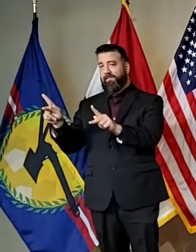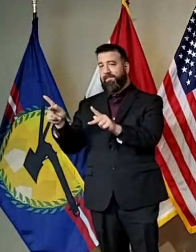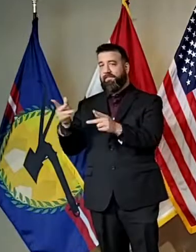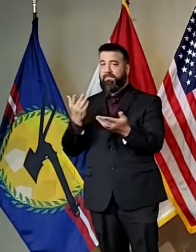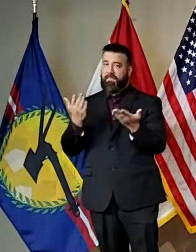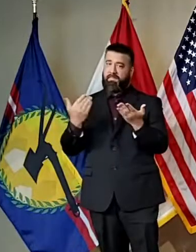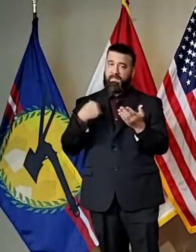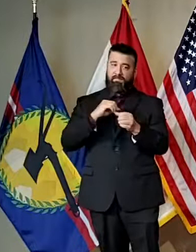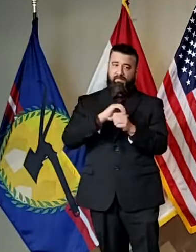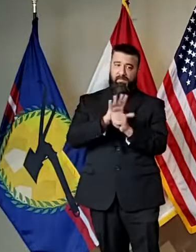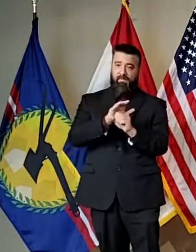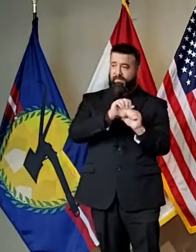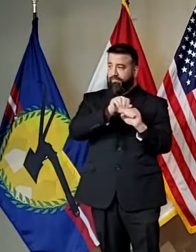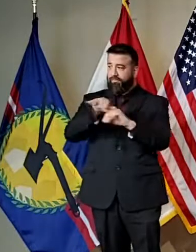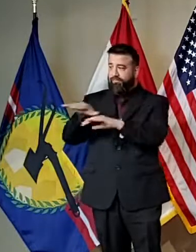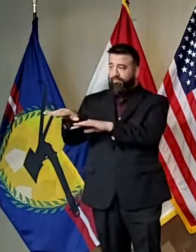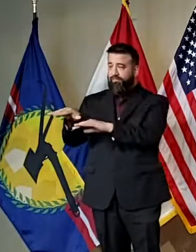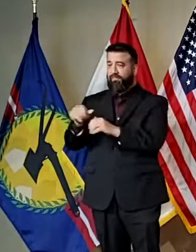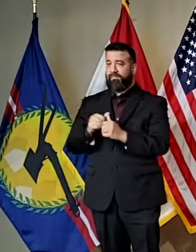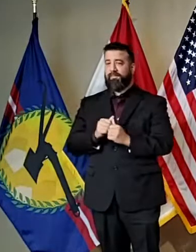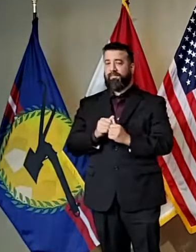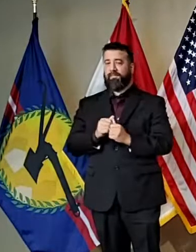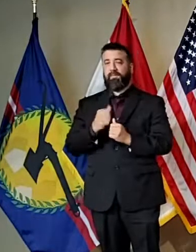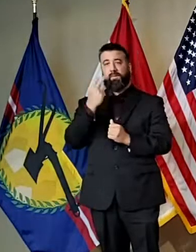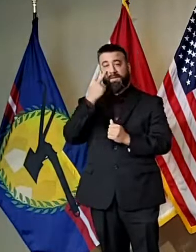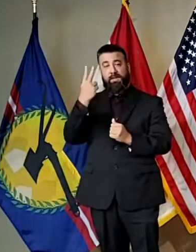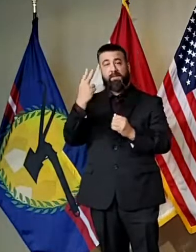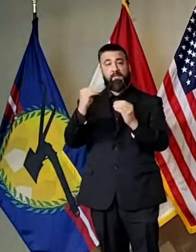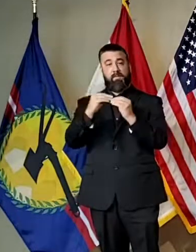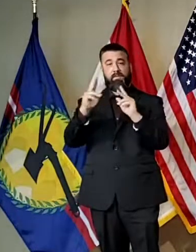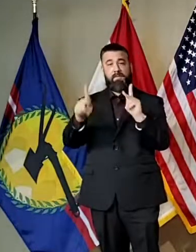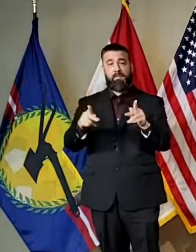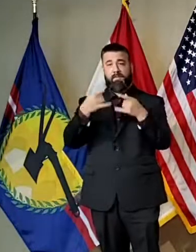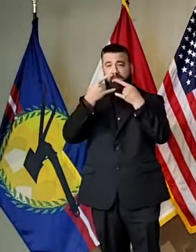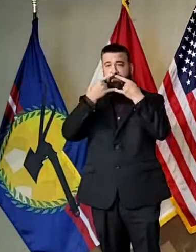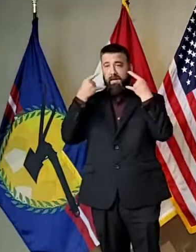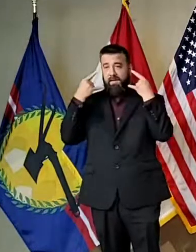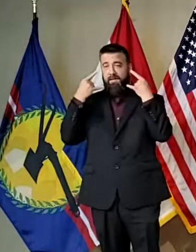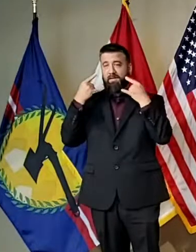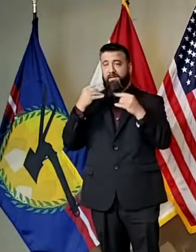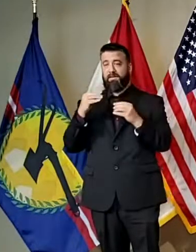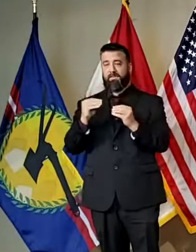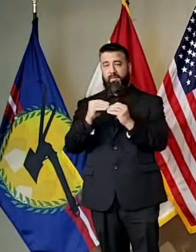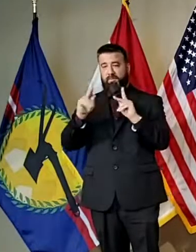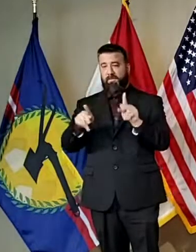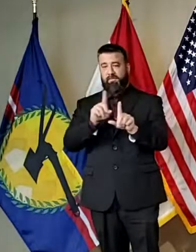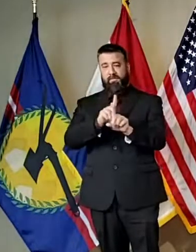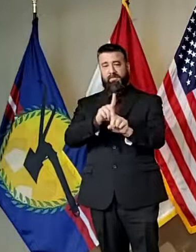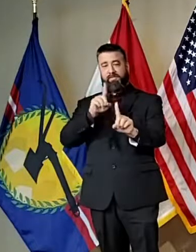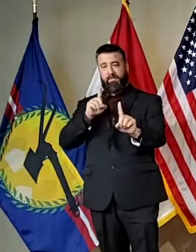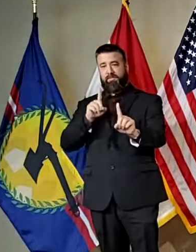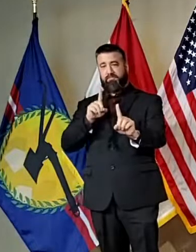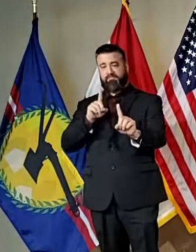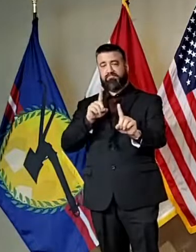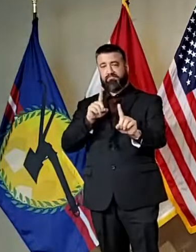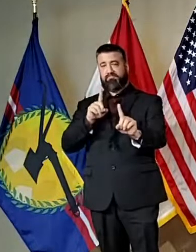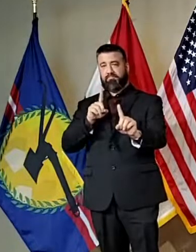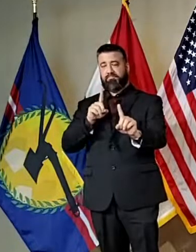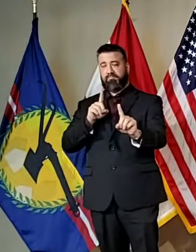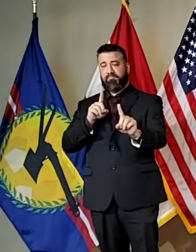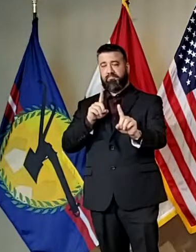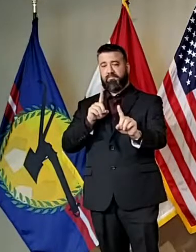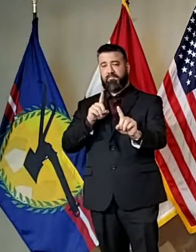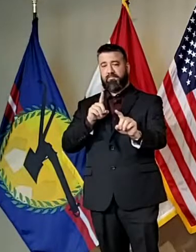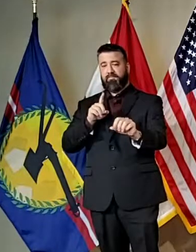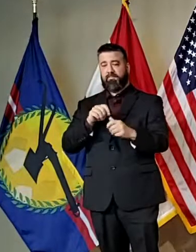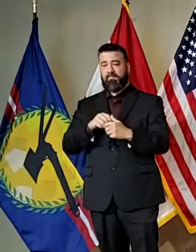COVID. We're seeing greater mask wearing in our community. We're seeing greater respect for social distancing guidelines and these protective measures. We